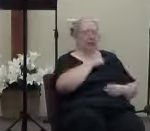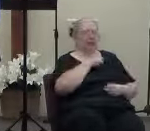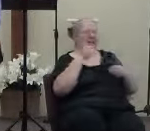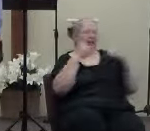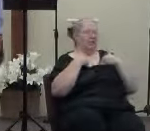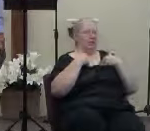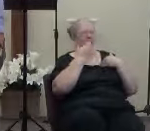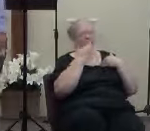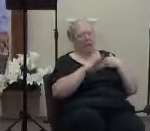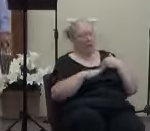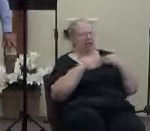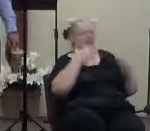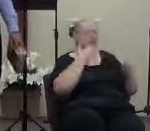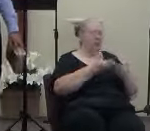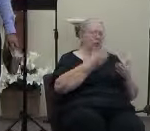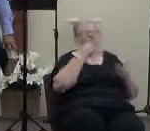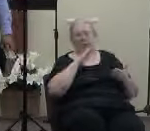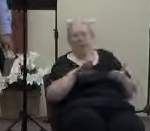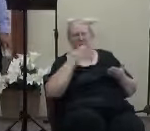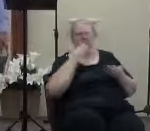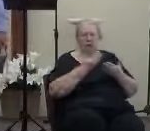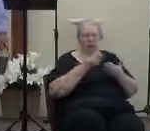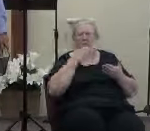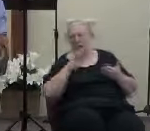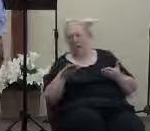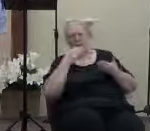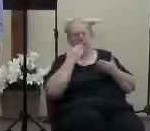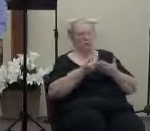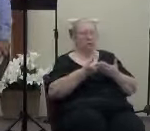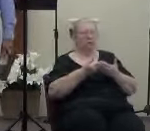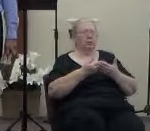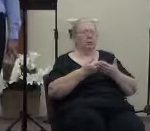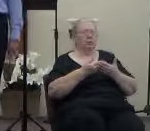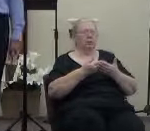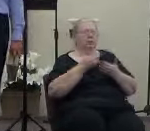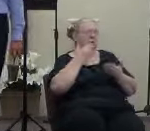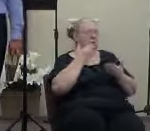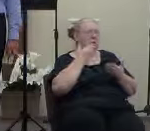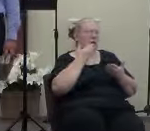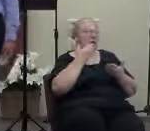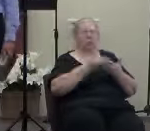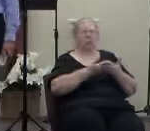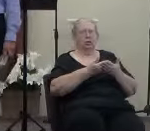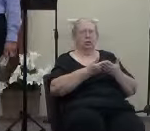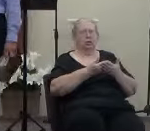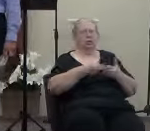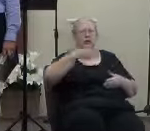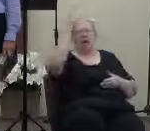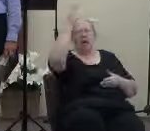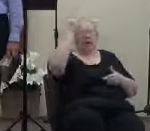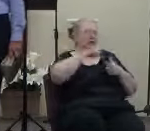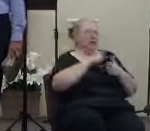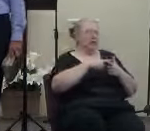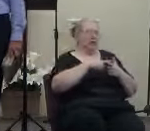you, the highs are so high you can't hardly believe it, and then that low, that dip is so low you can't hardly stand